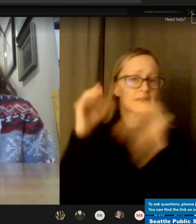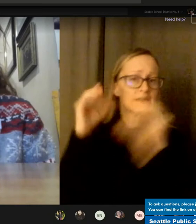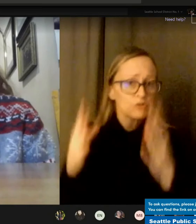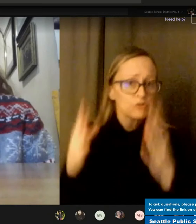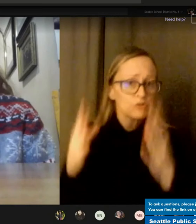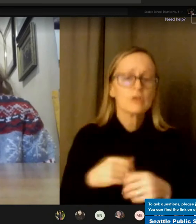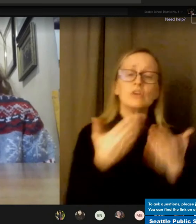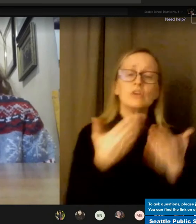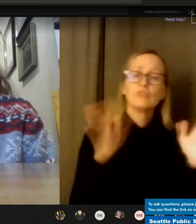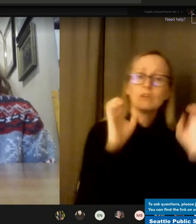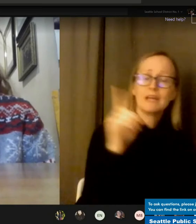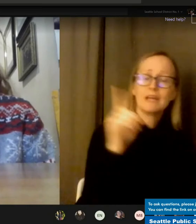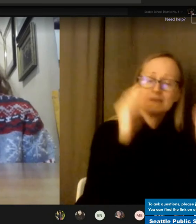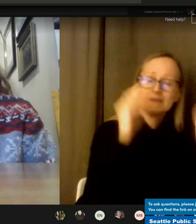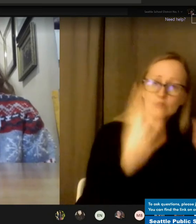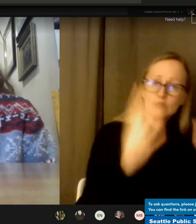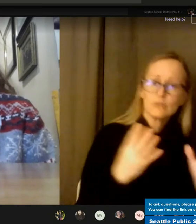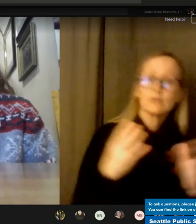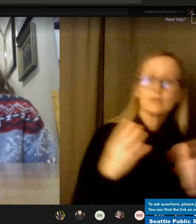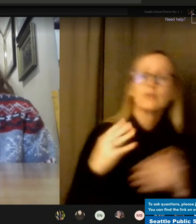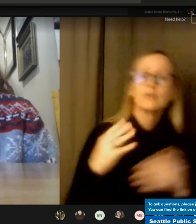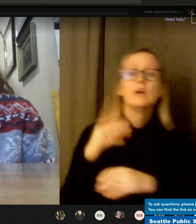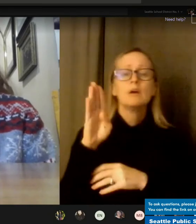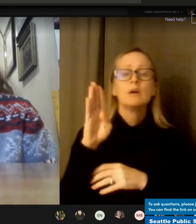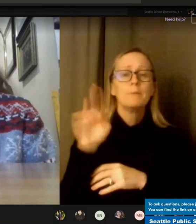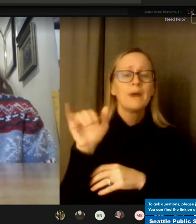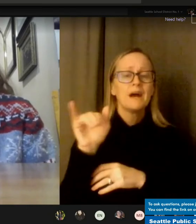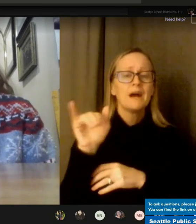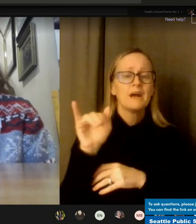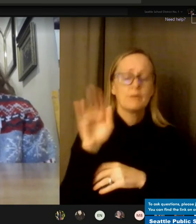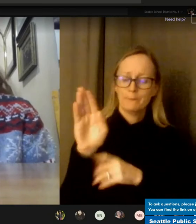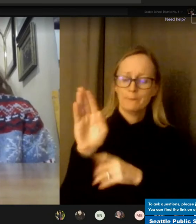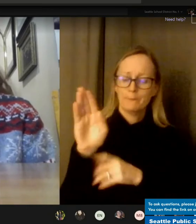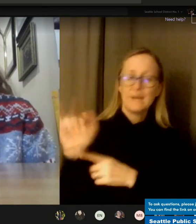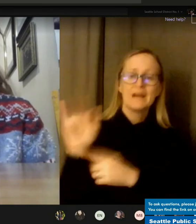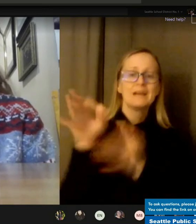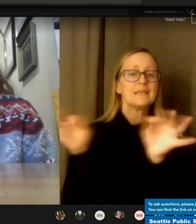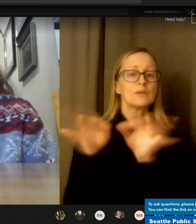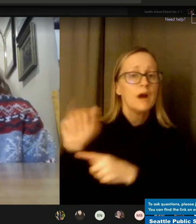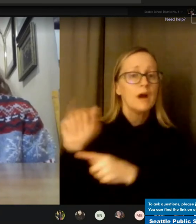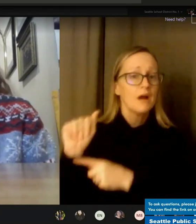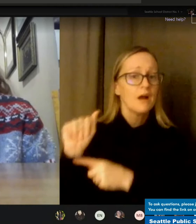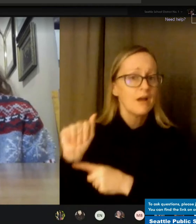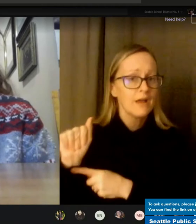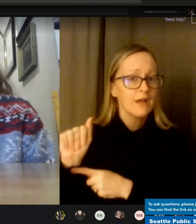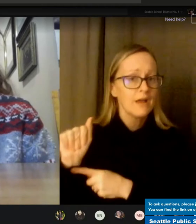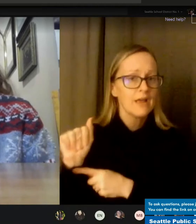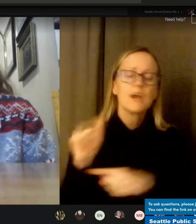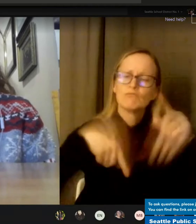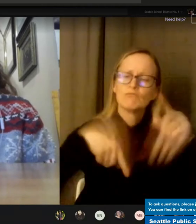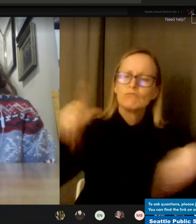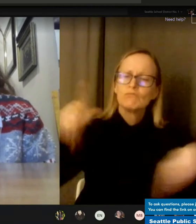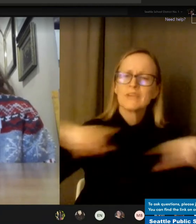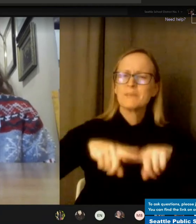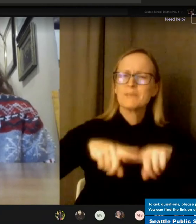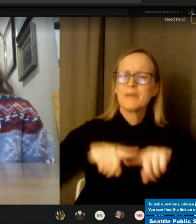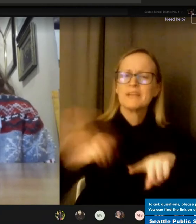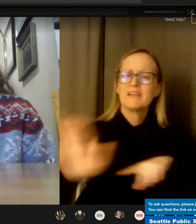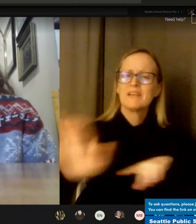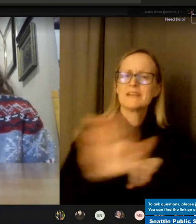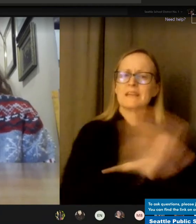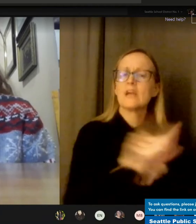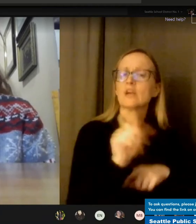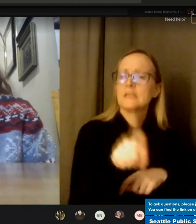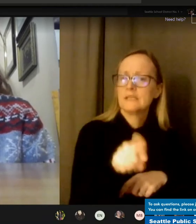another staff at the school. Different students need different supports at different times, so groupings are